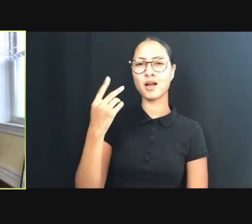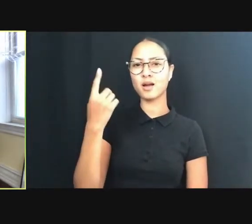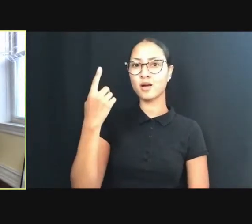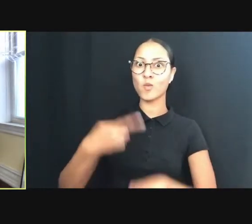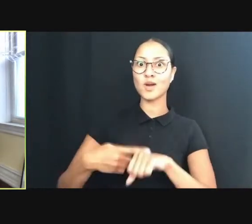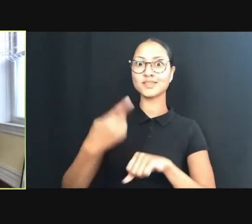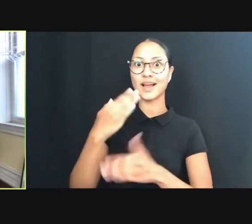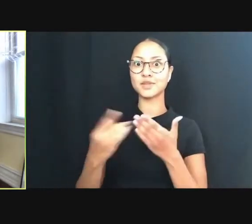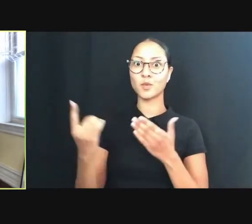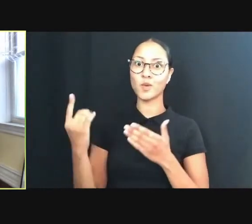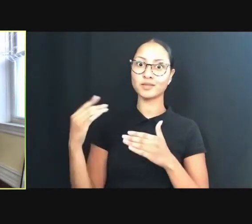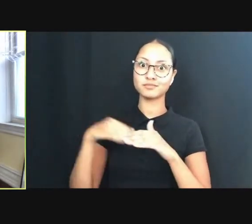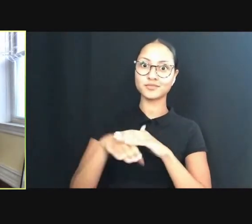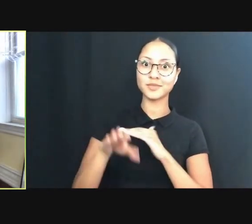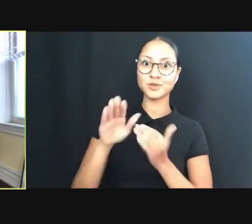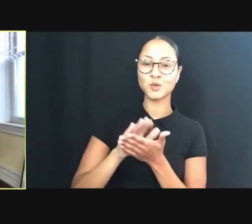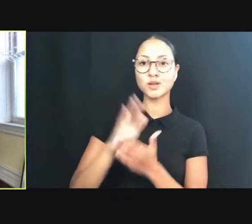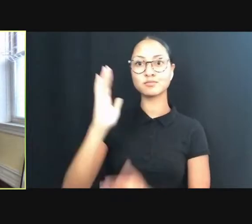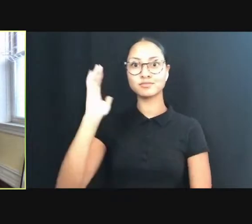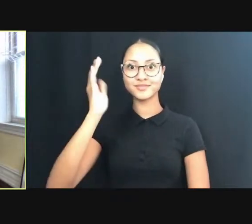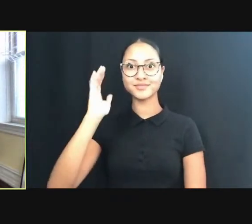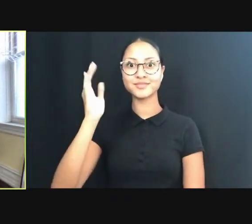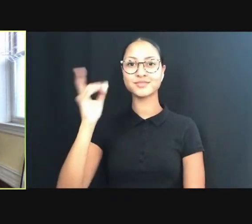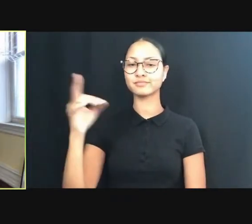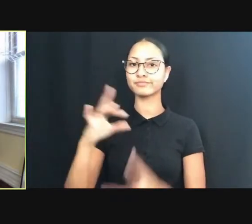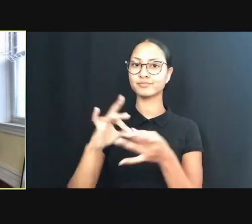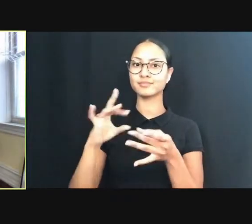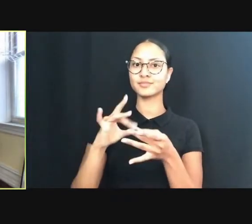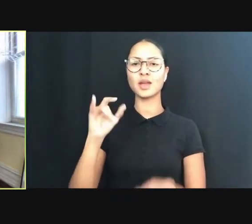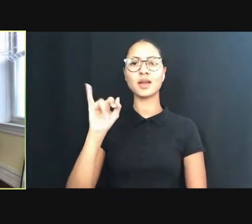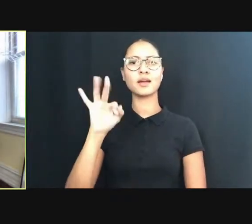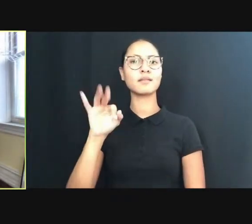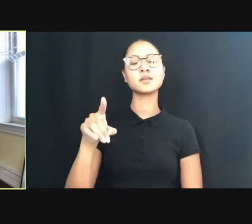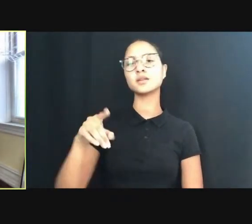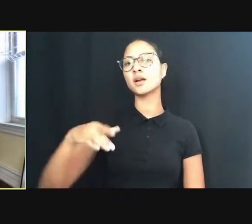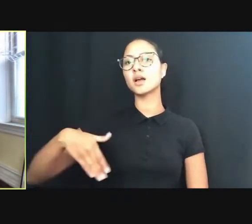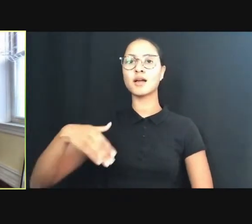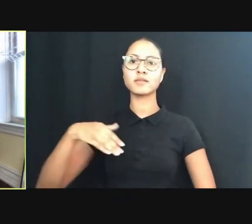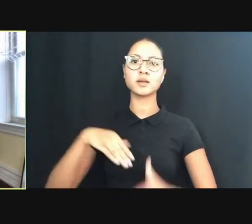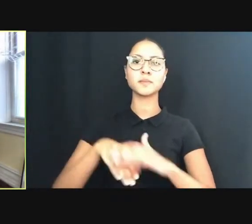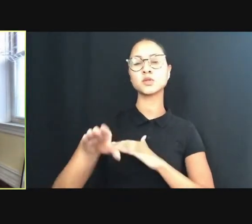like, if you haven't made it into a professional company by the age of 24, you might want